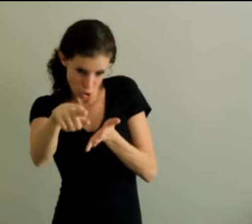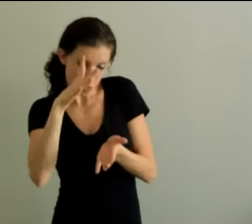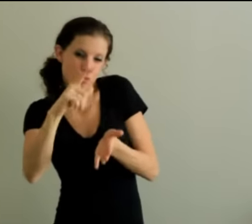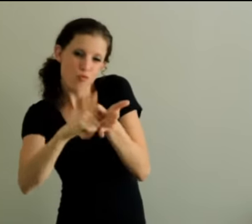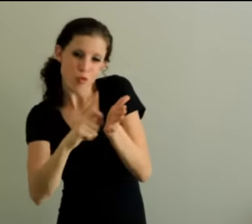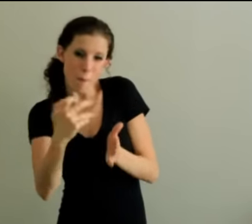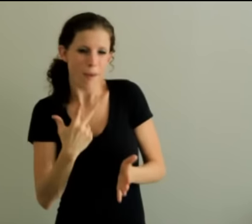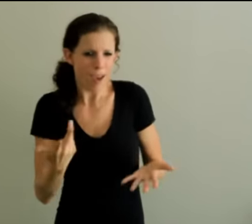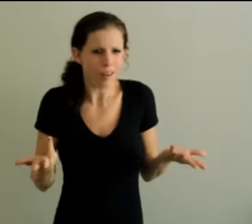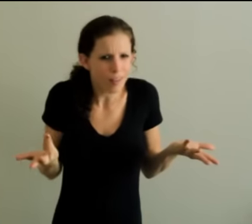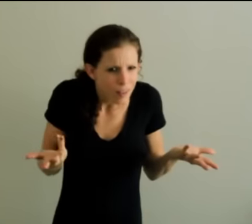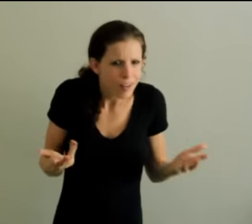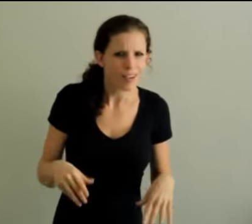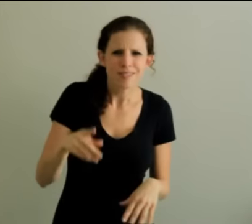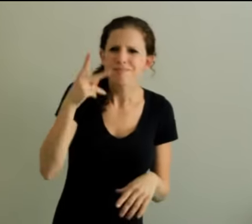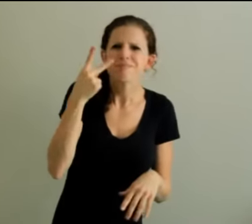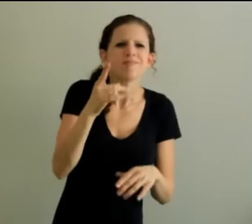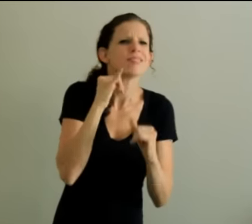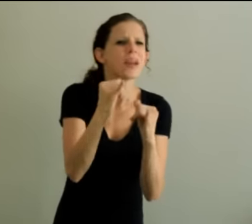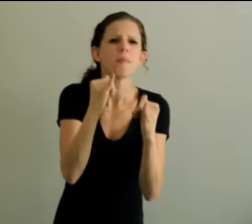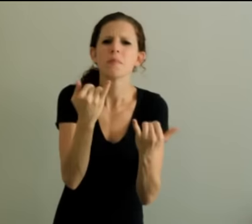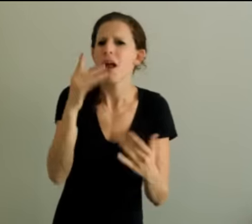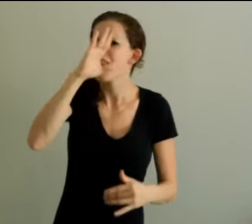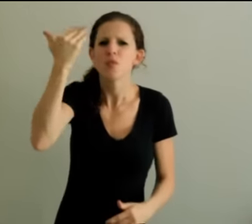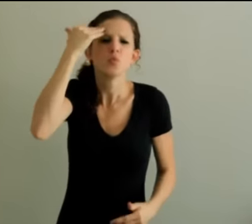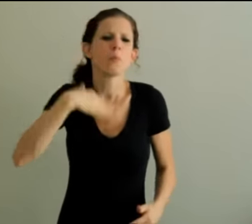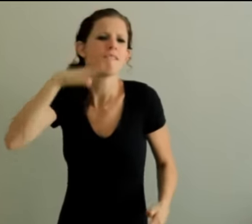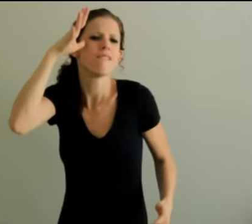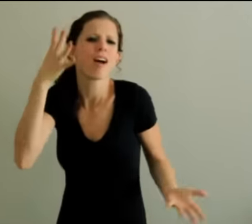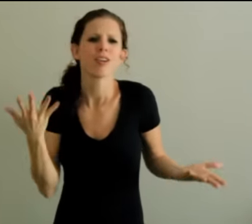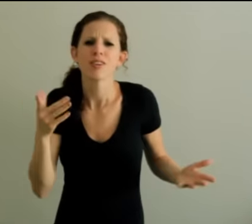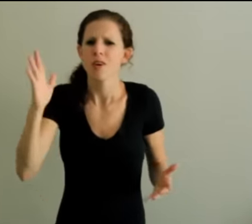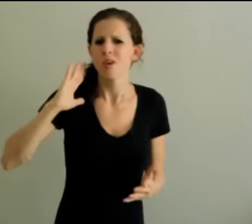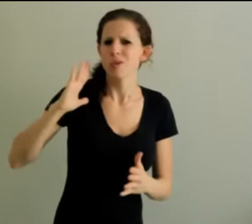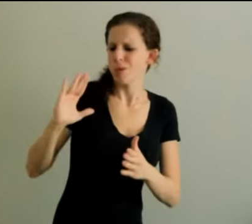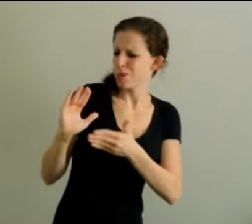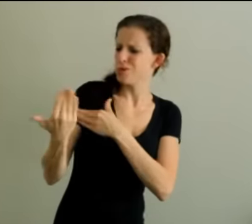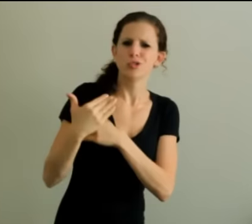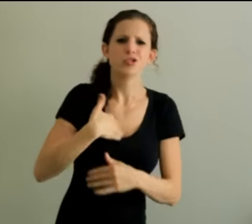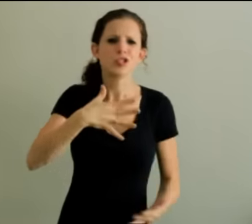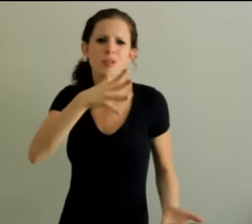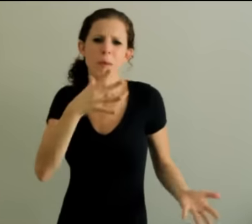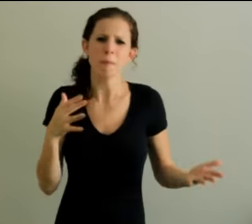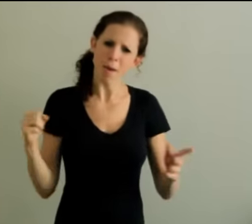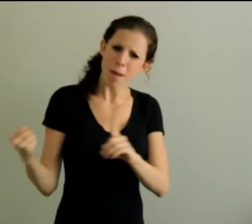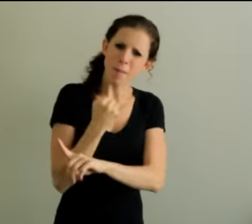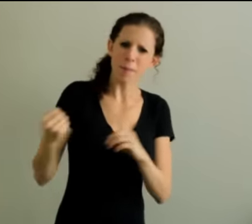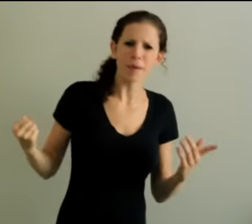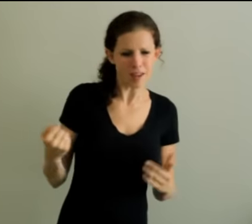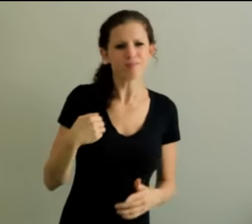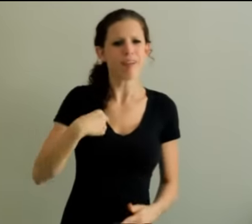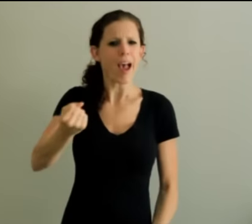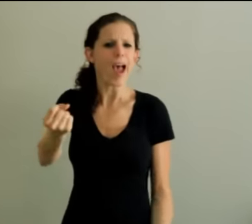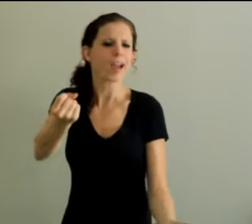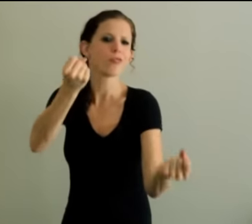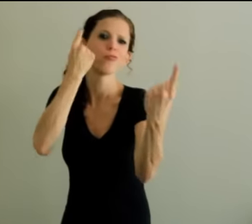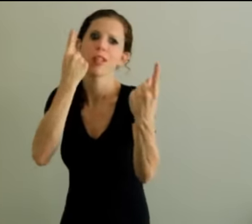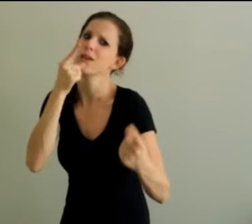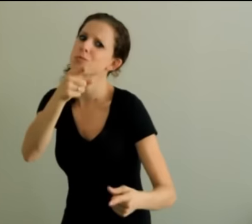if I write you, you would write back See I'm just like you in a way I never knew my father neither He used to always cheat on my mom and beat her I can relate